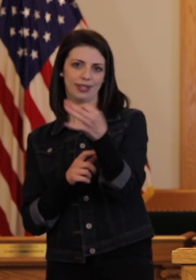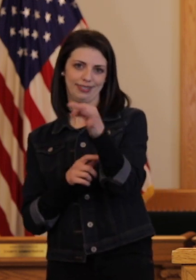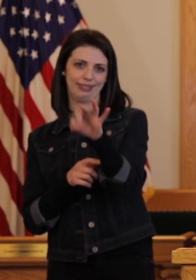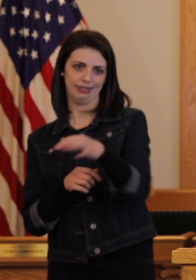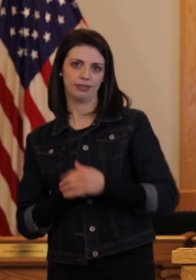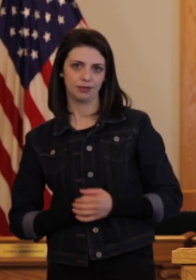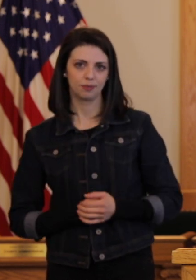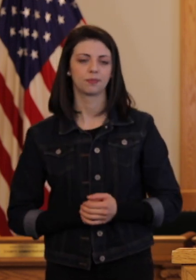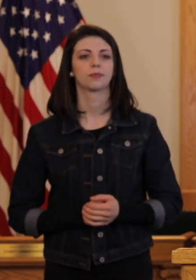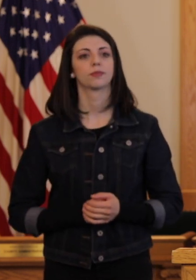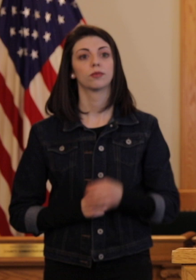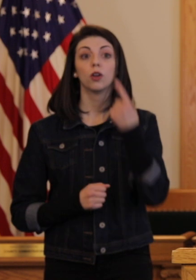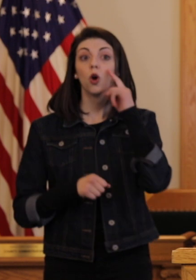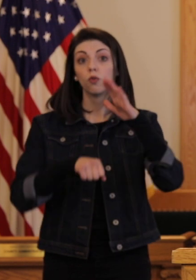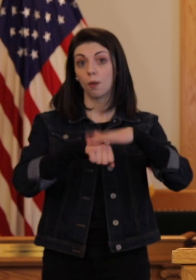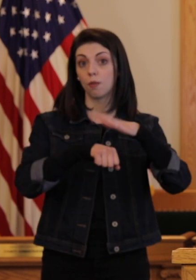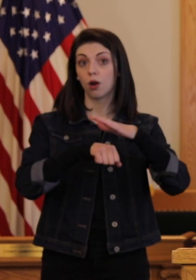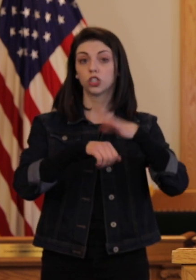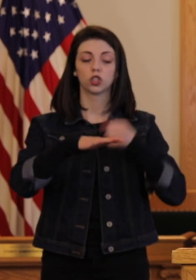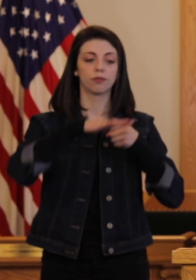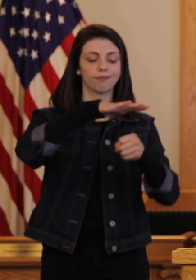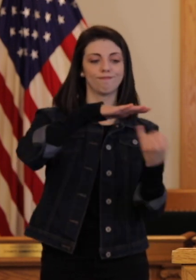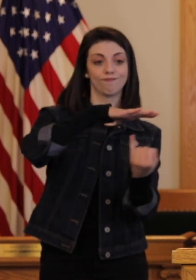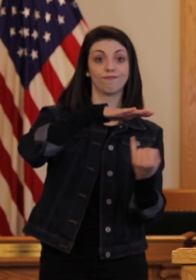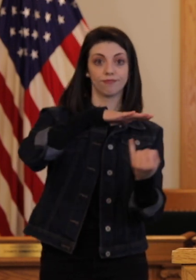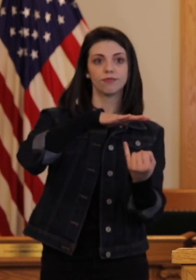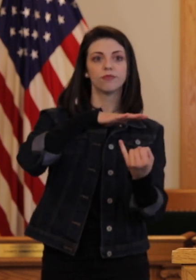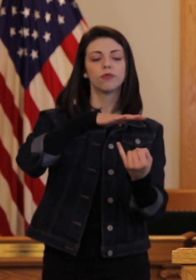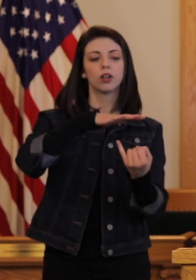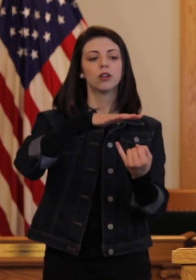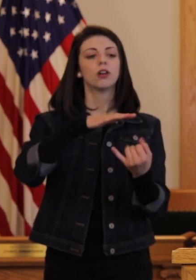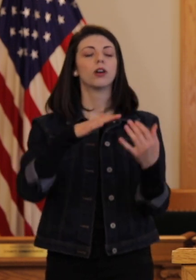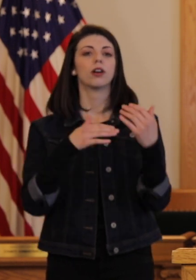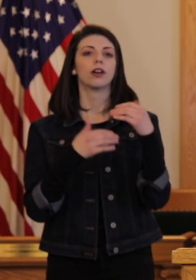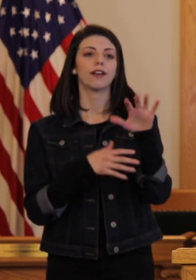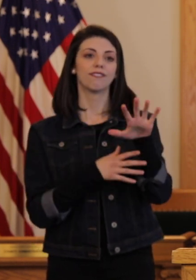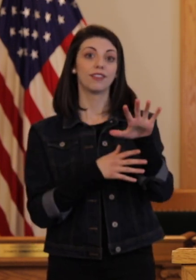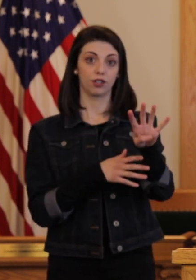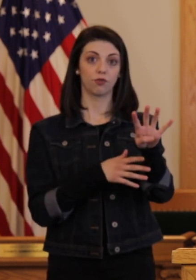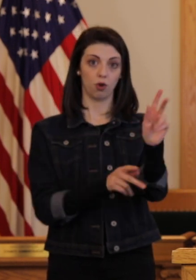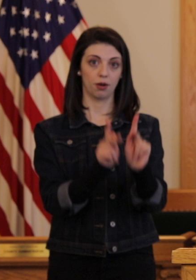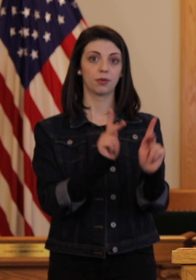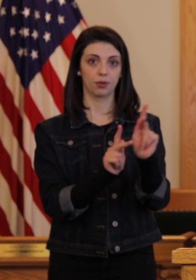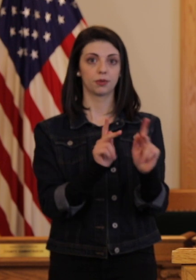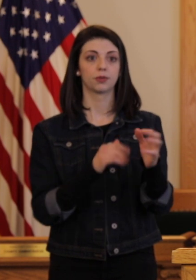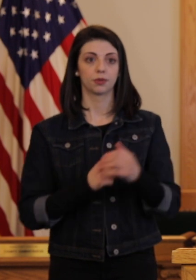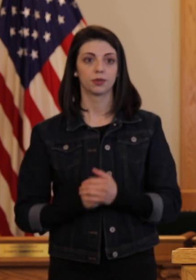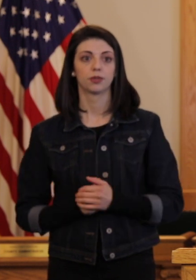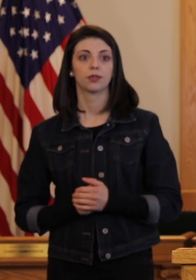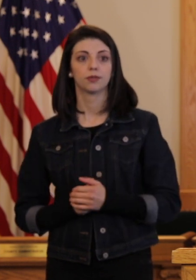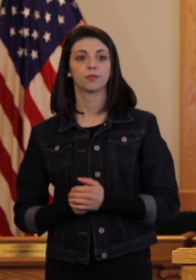residents. For precautionary quarantine, we are monitoring 54